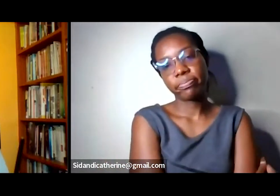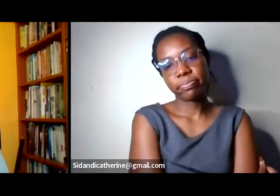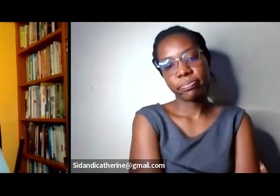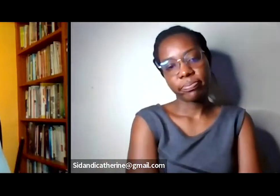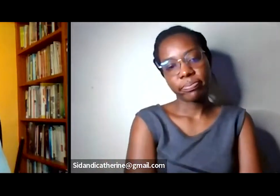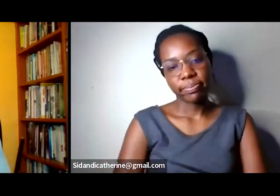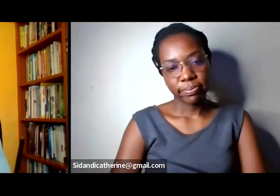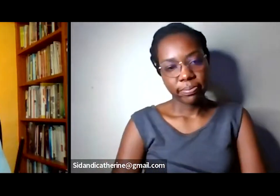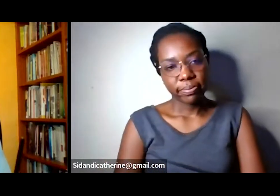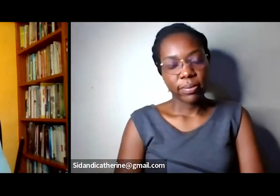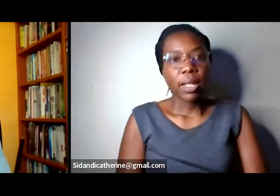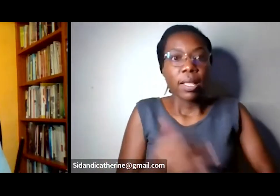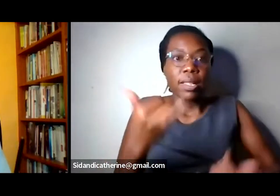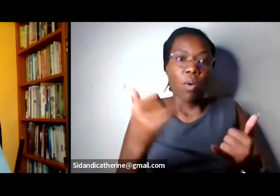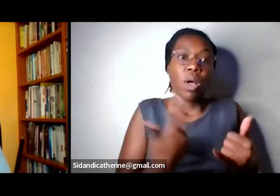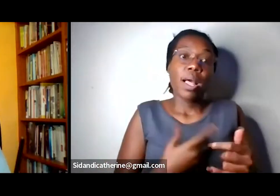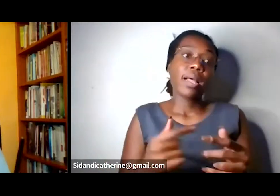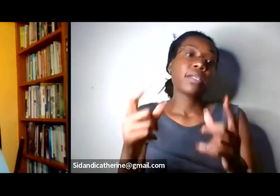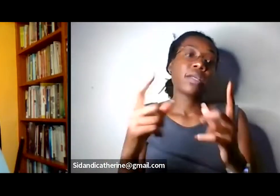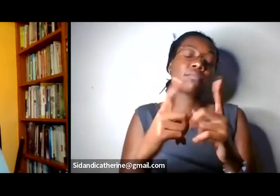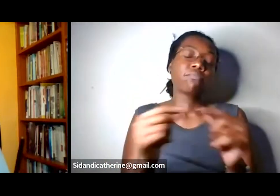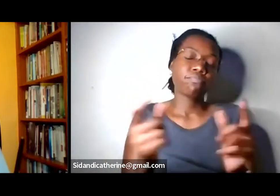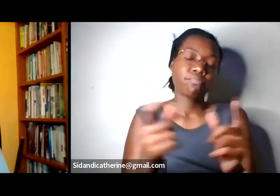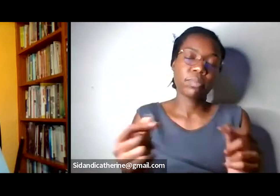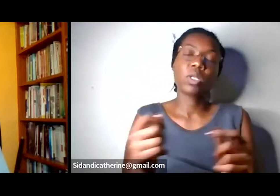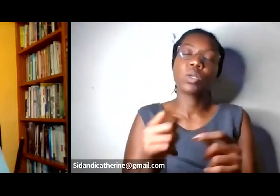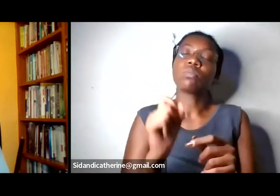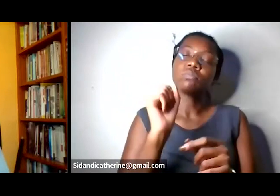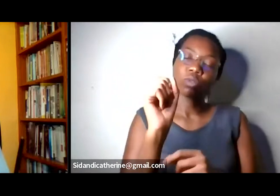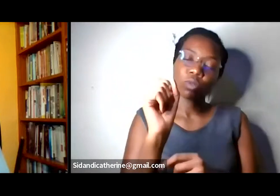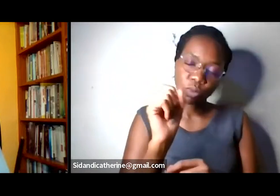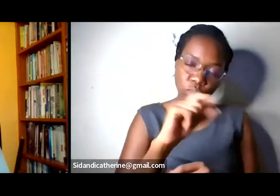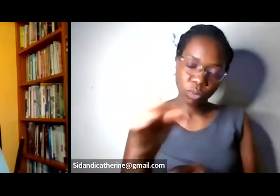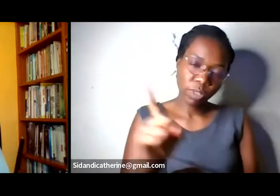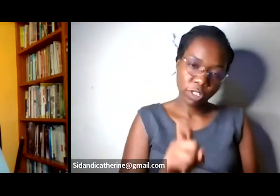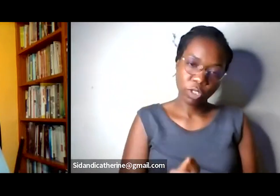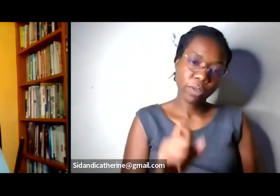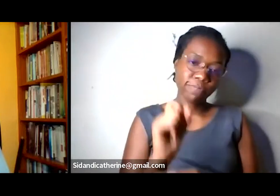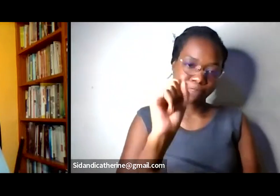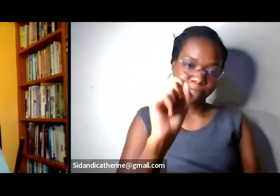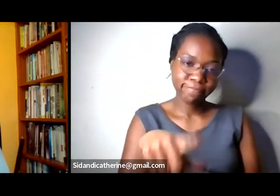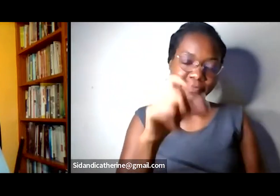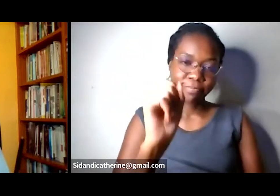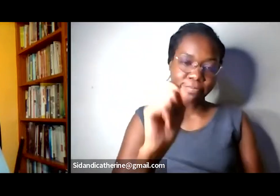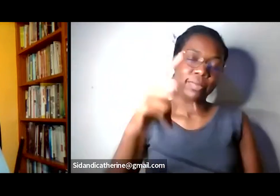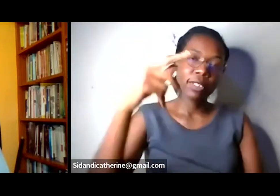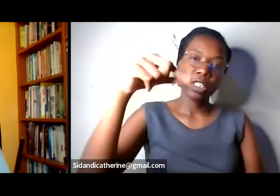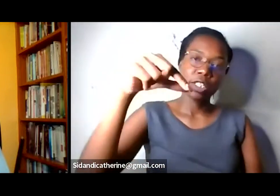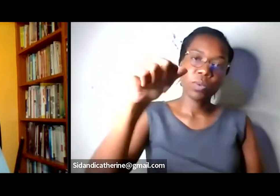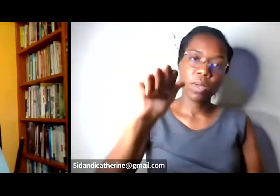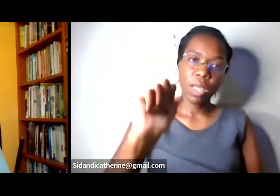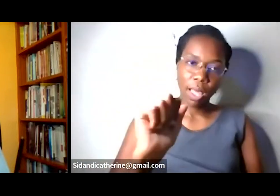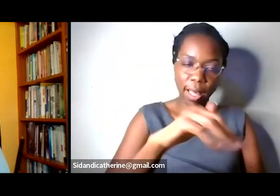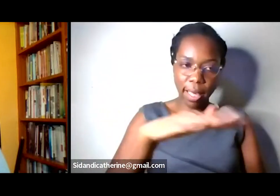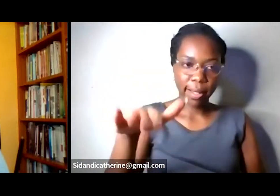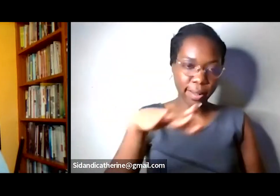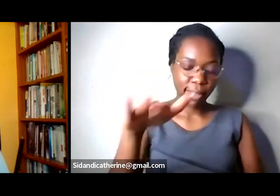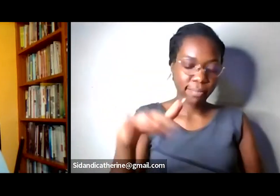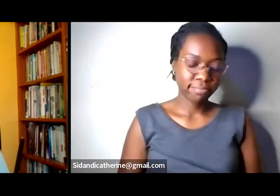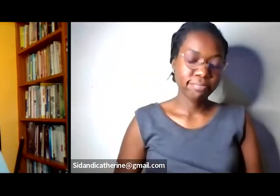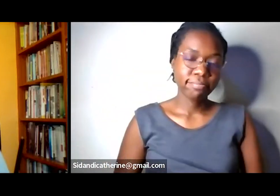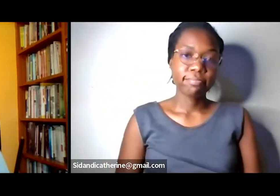a way of keeping them in the loop, and for me, I recommend email marketing. And if you're not on my mailing list, it's time you got